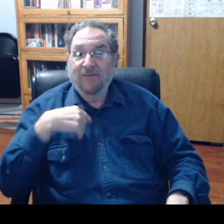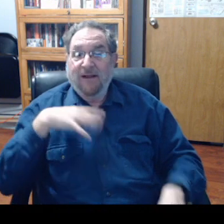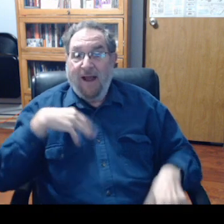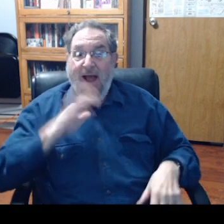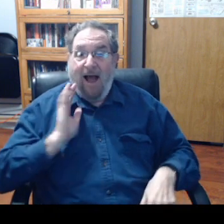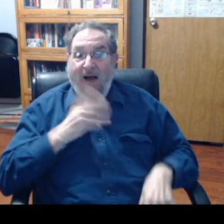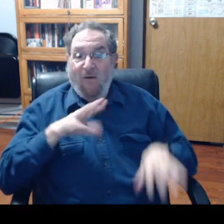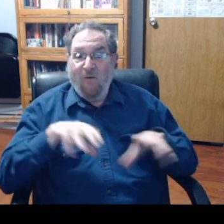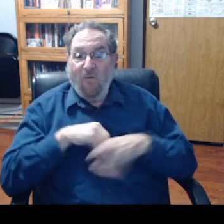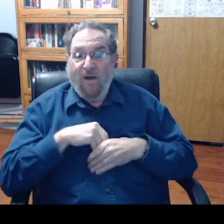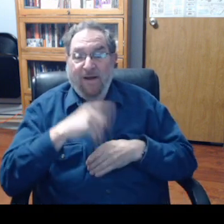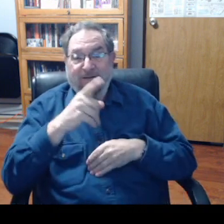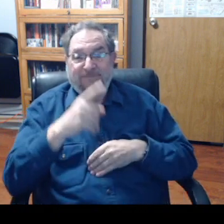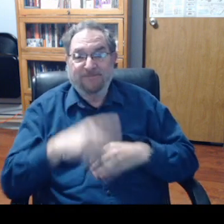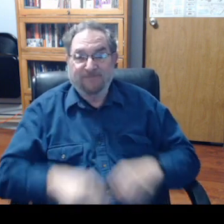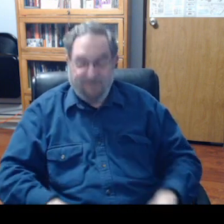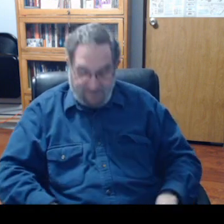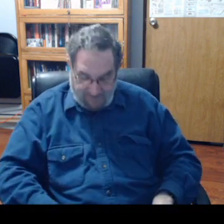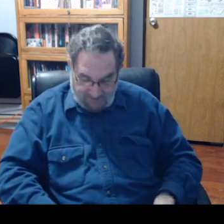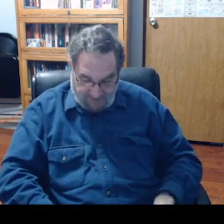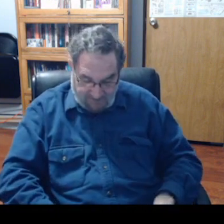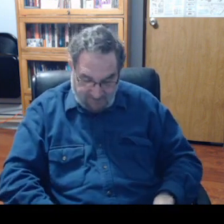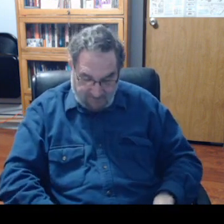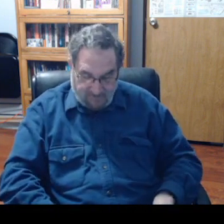Now then, our wedding.